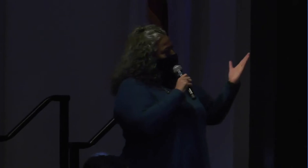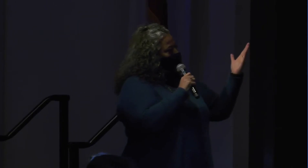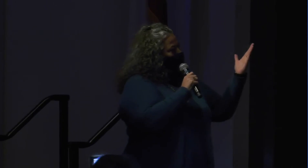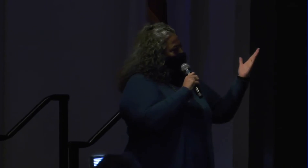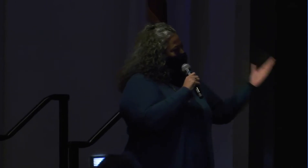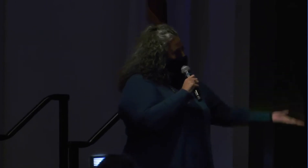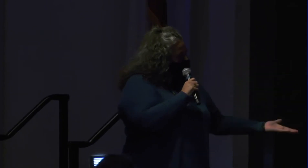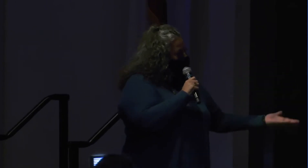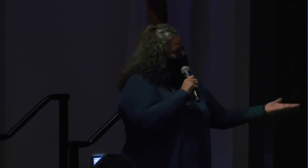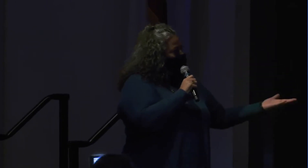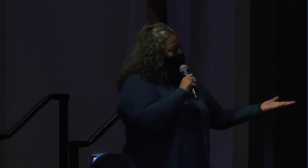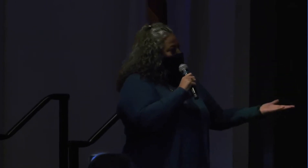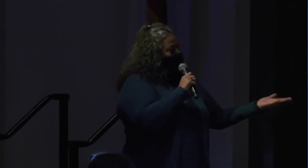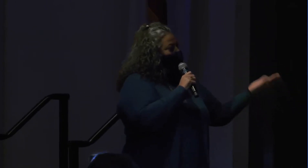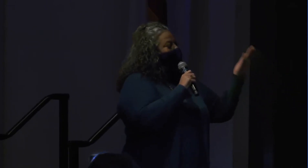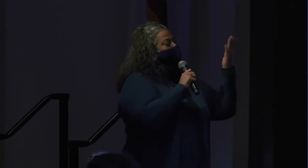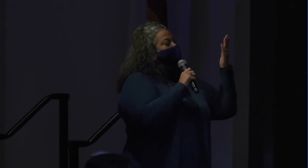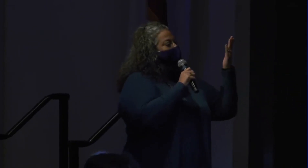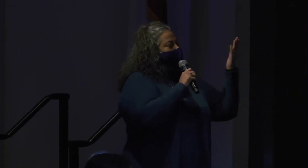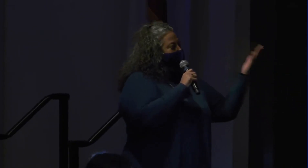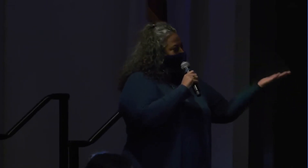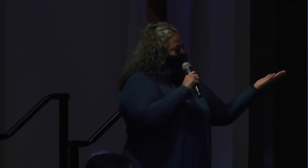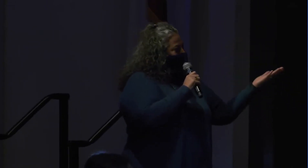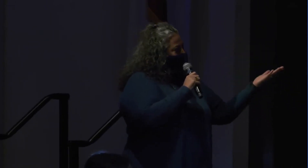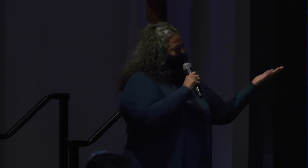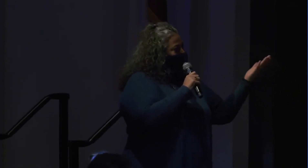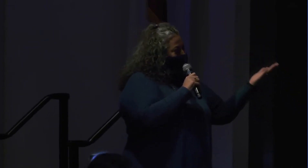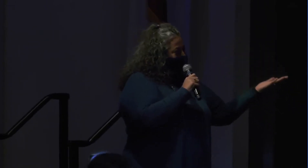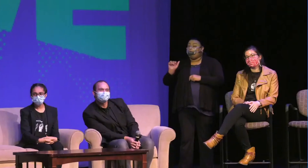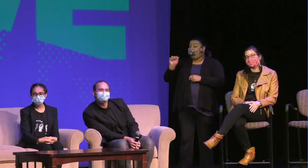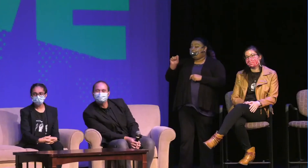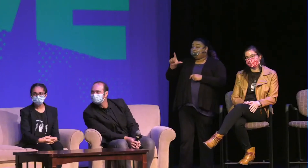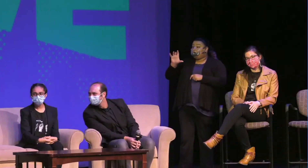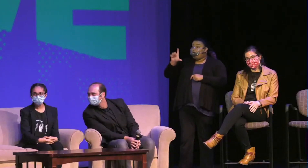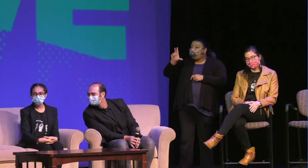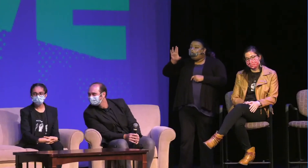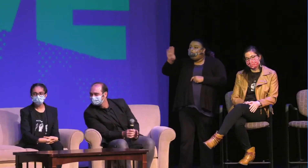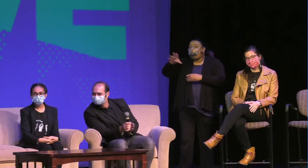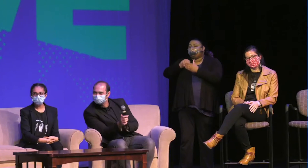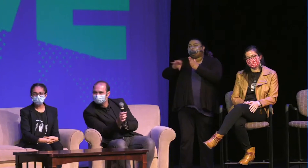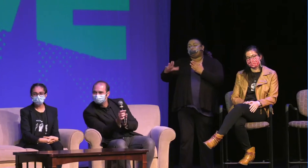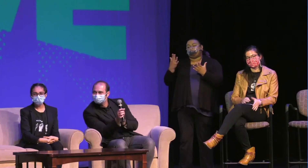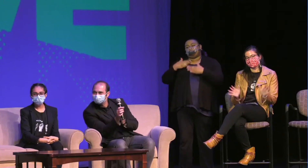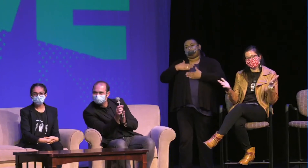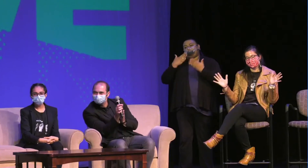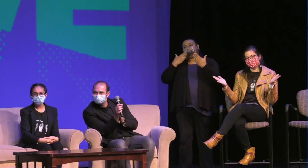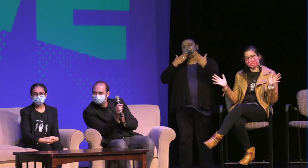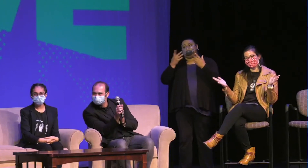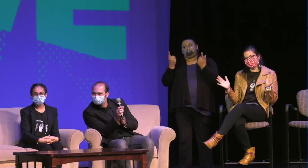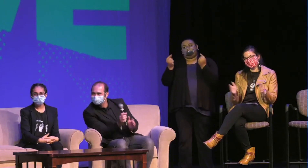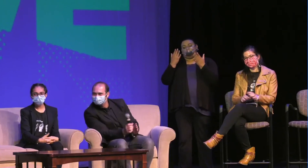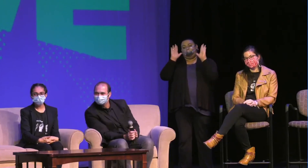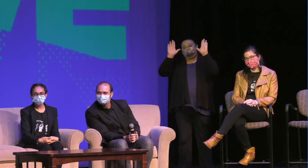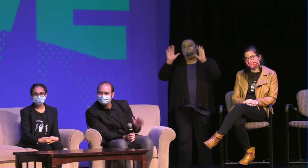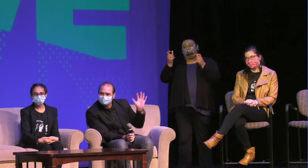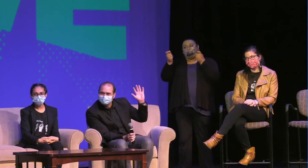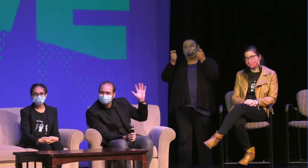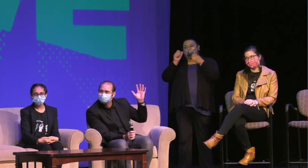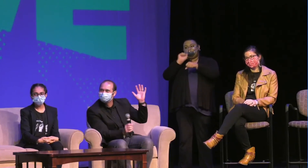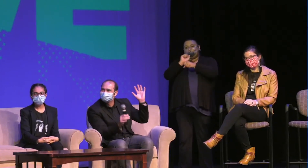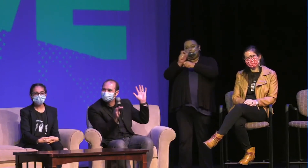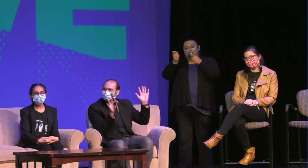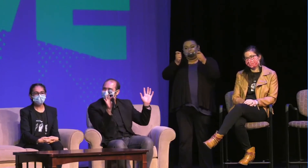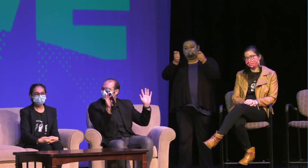personal, telling us about your lives. The ASL Club students, did they just do a great job or